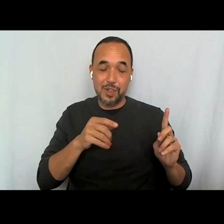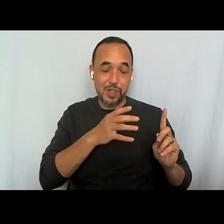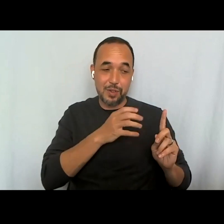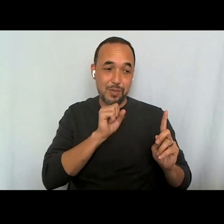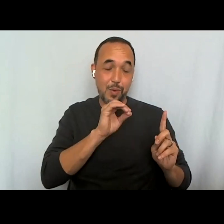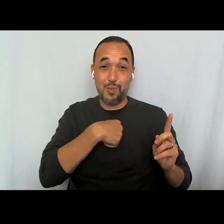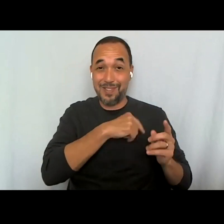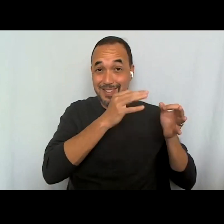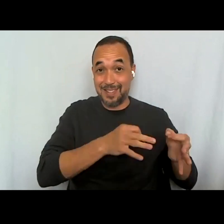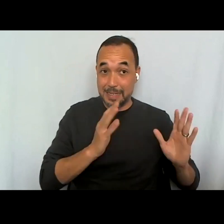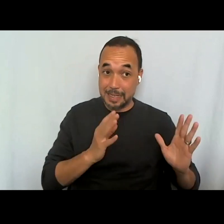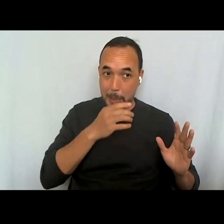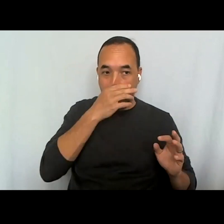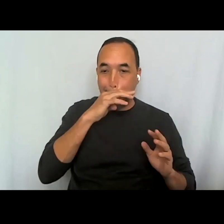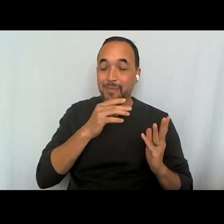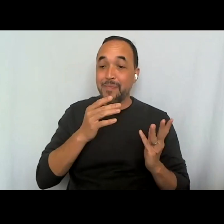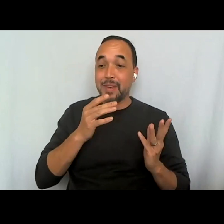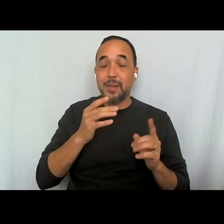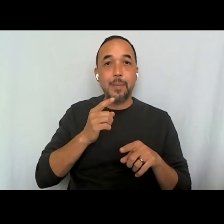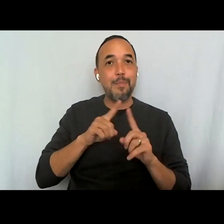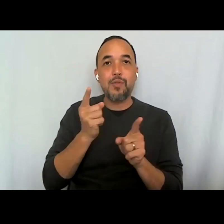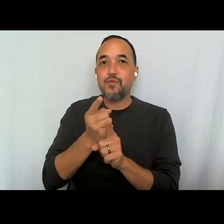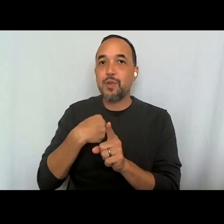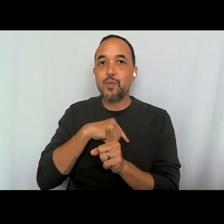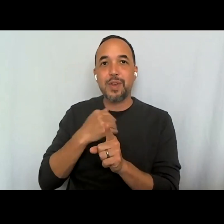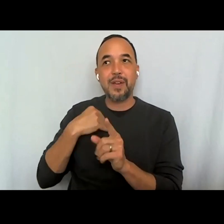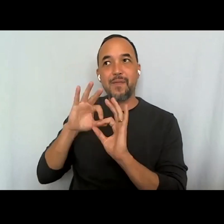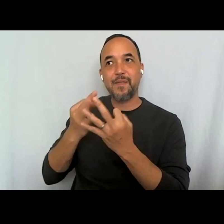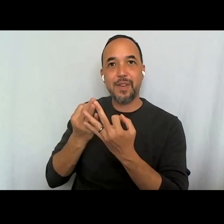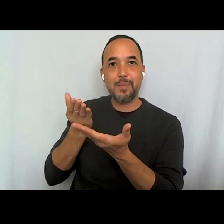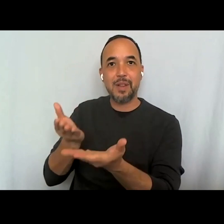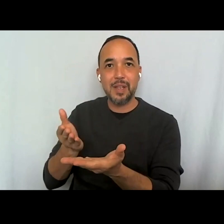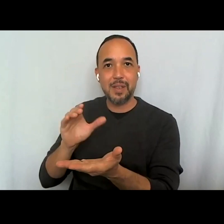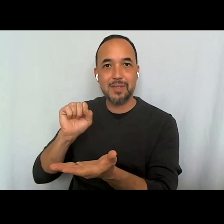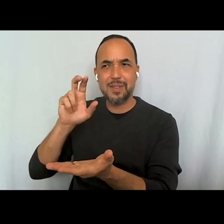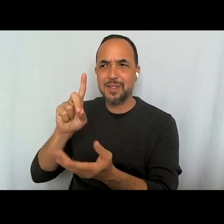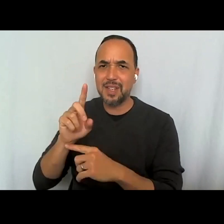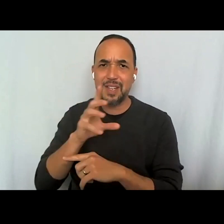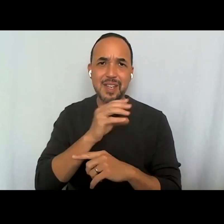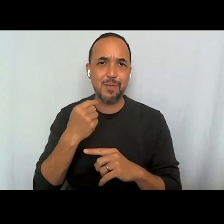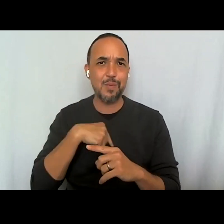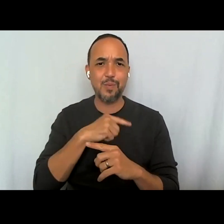this is a negative decision. It's just giving her more choices for her future.